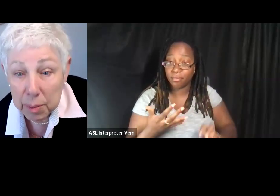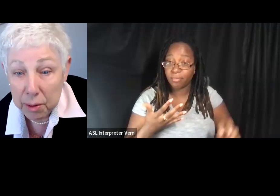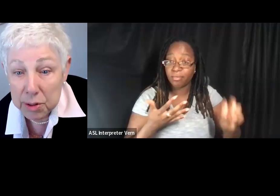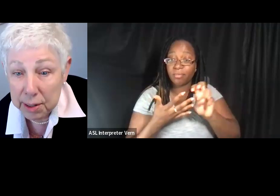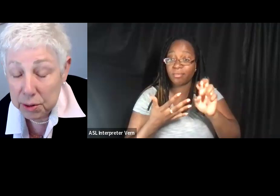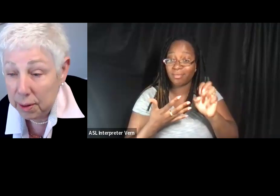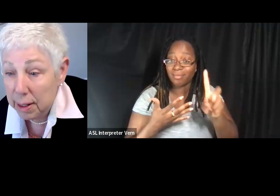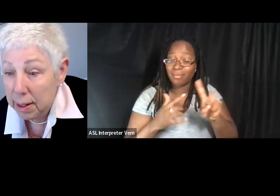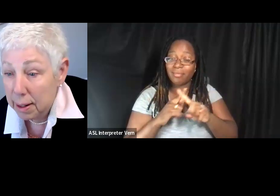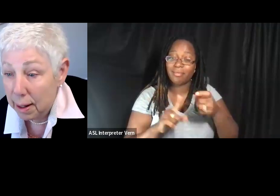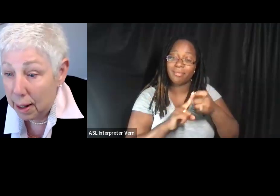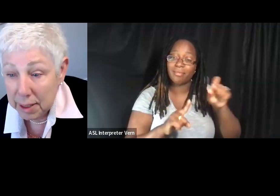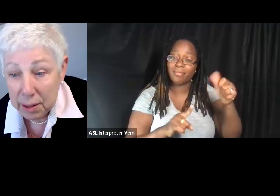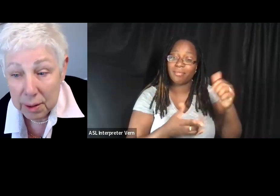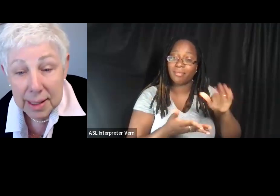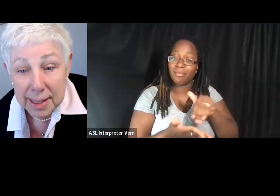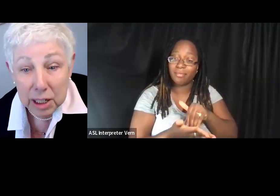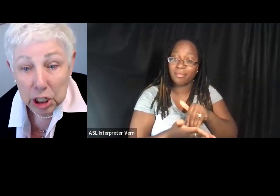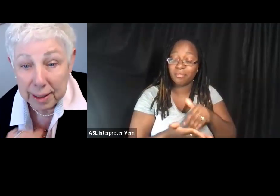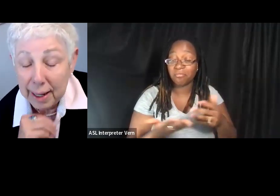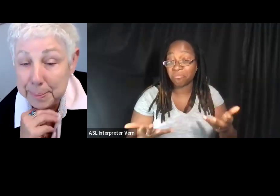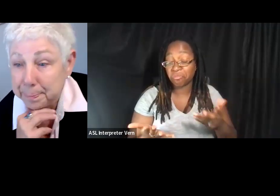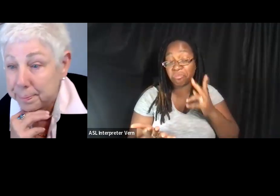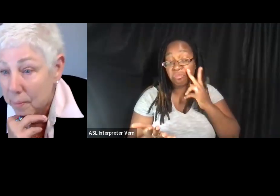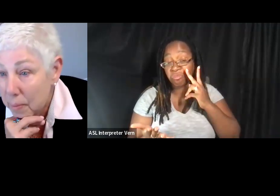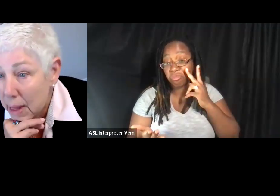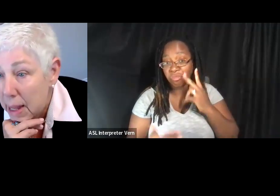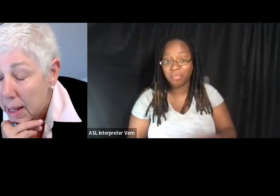come from another center. Let's take a look at that.